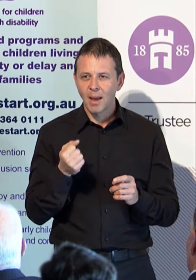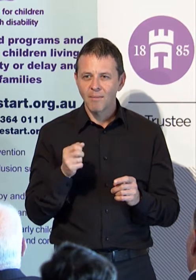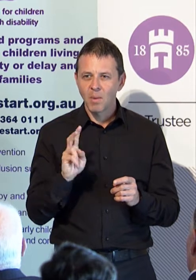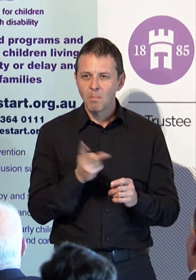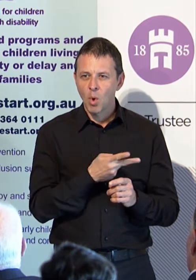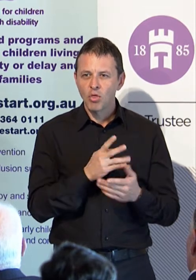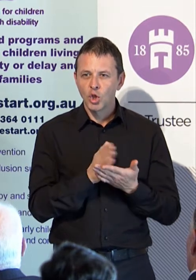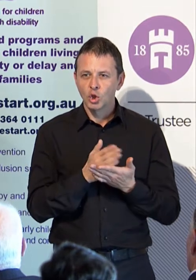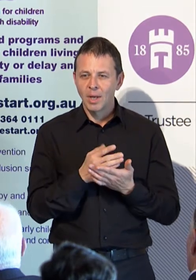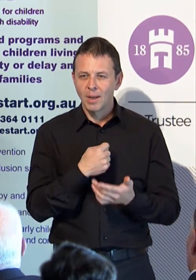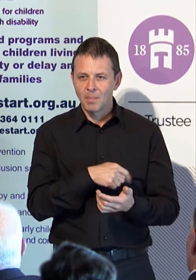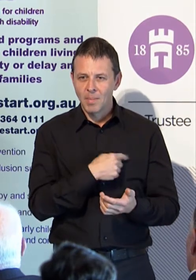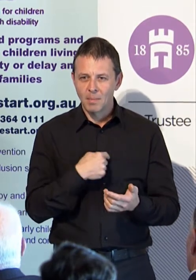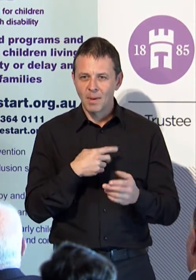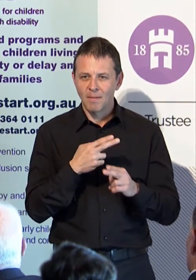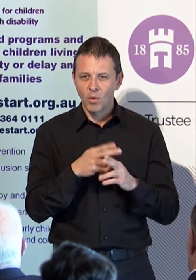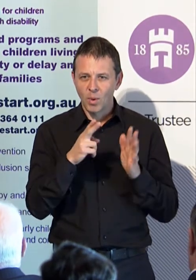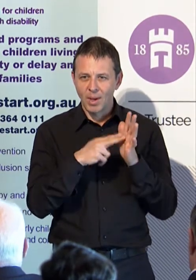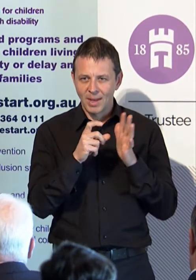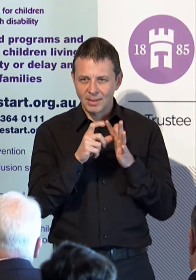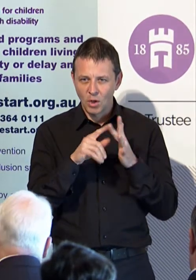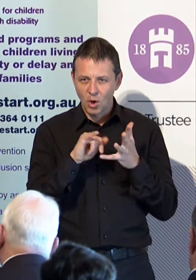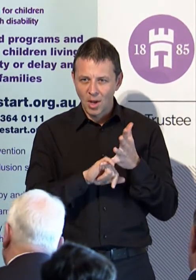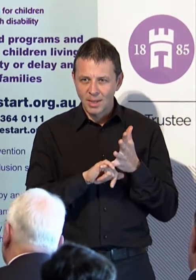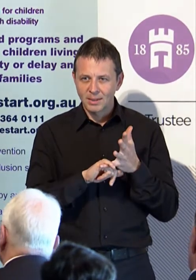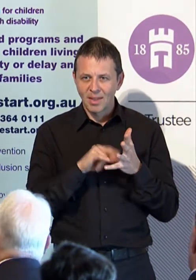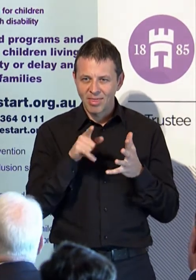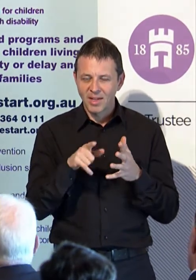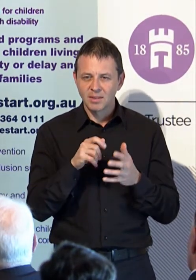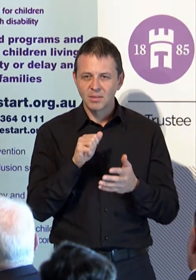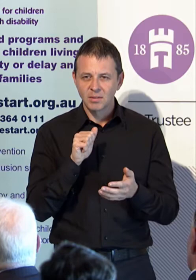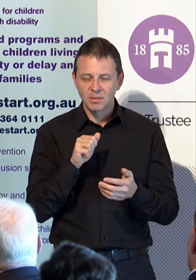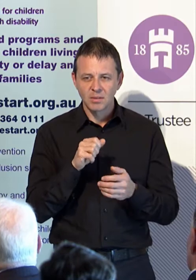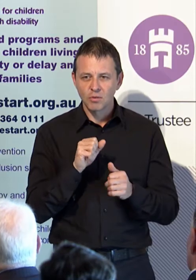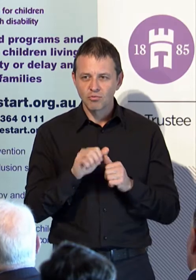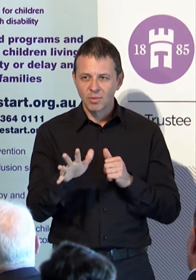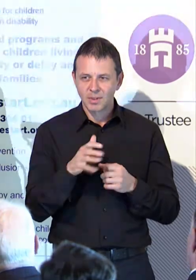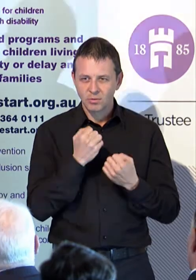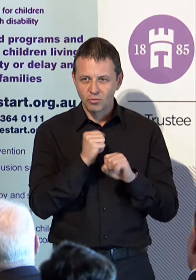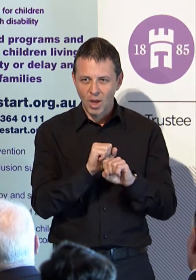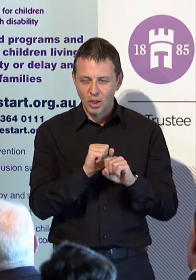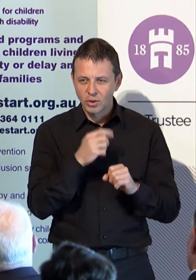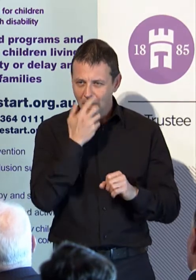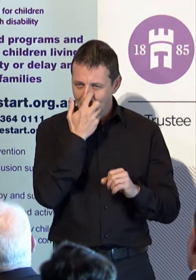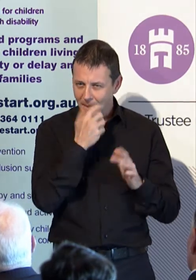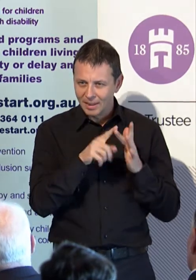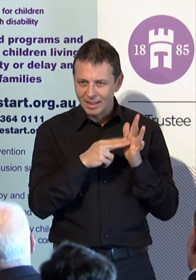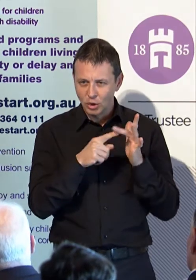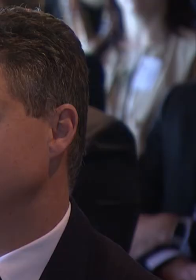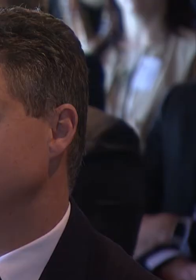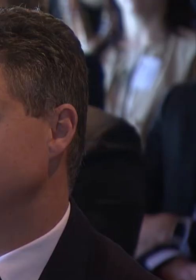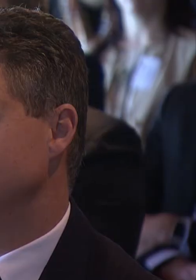the NDIS. It is a great initiative, and I think we should, acknowledge